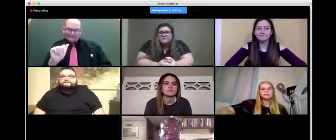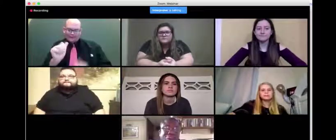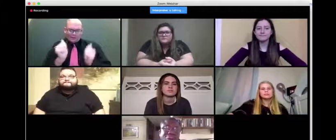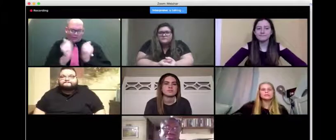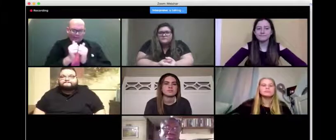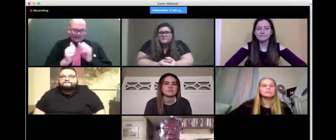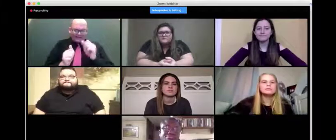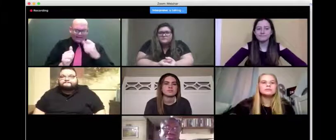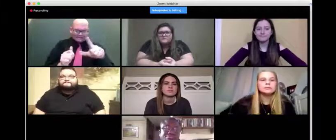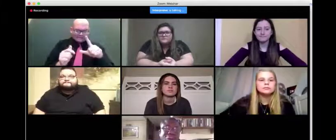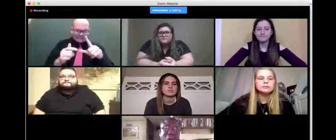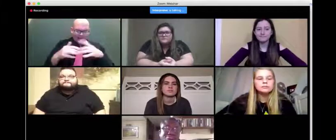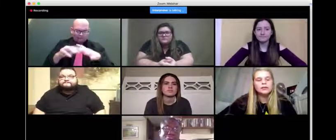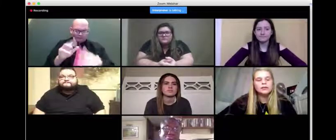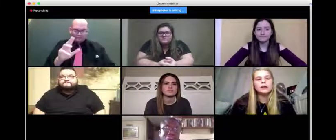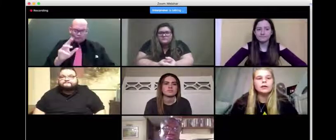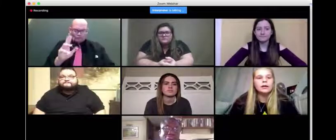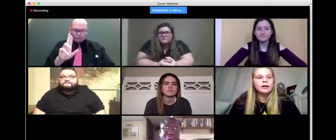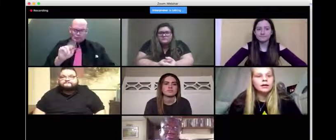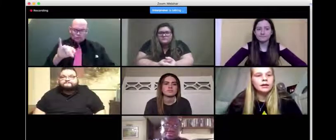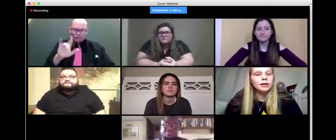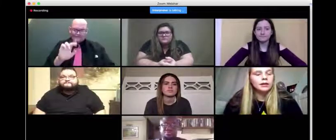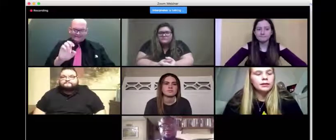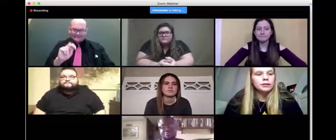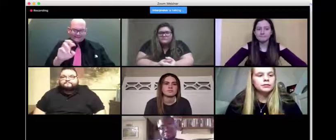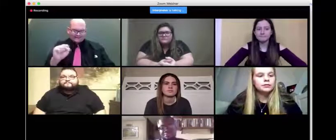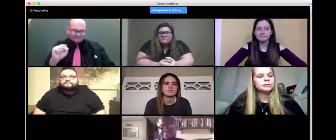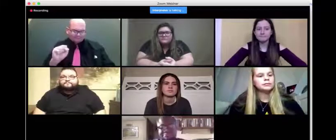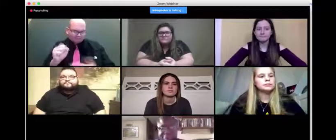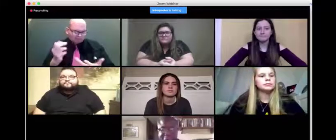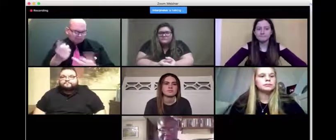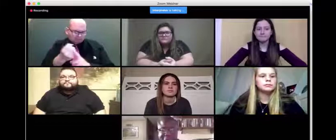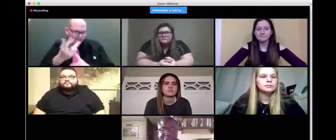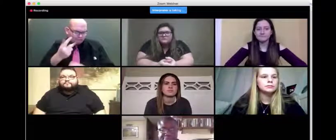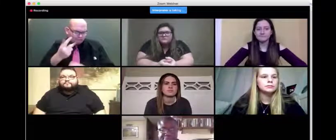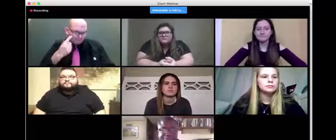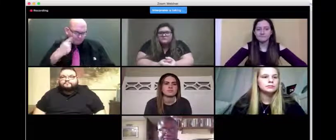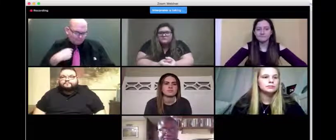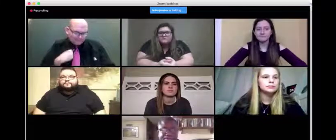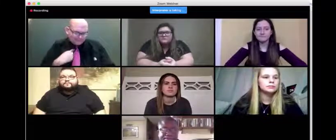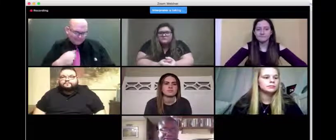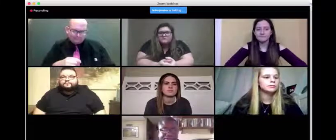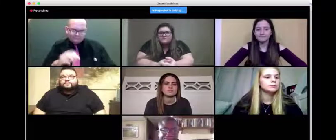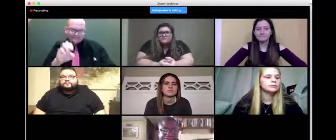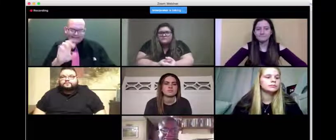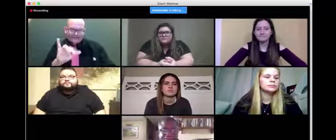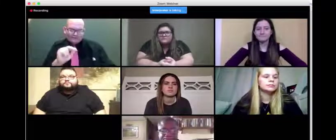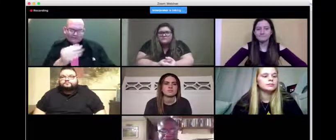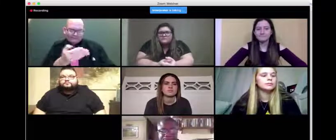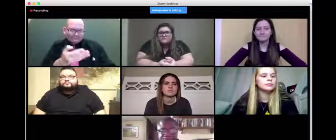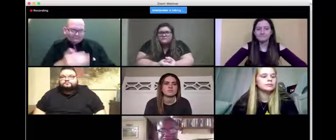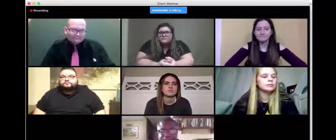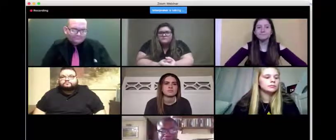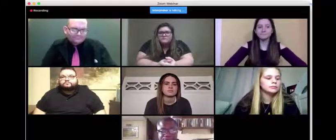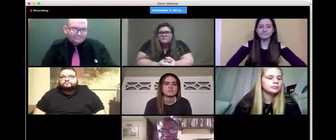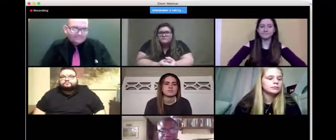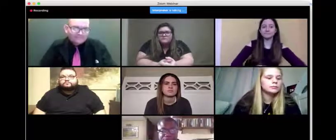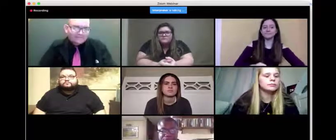how it's really grown. And Erin, what do you think about that? Social media has been